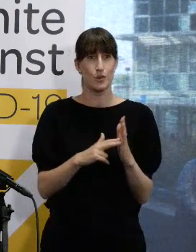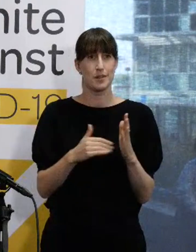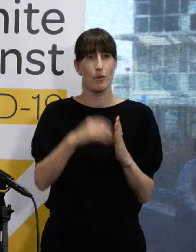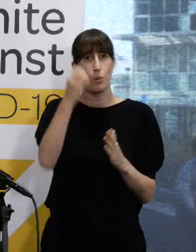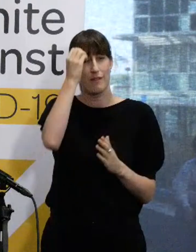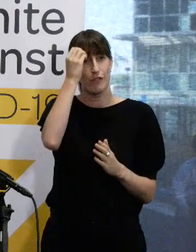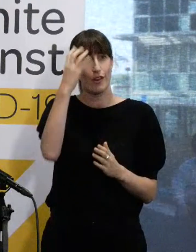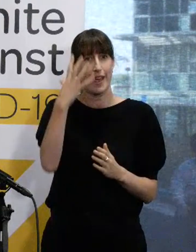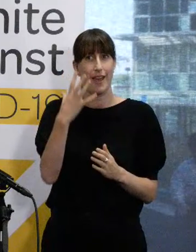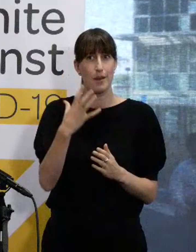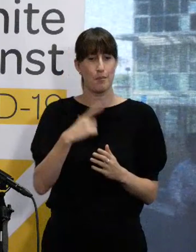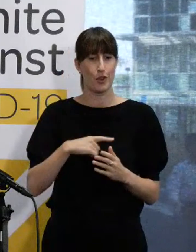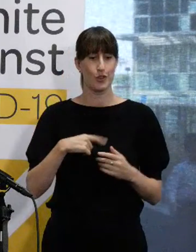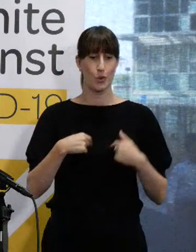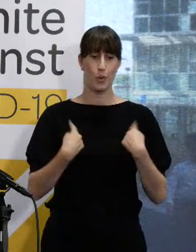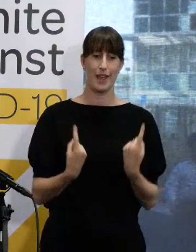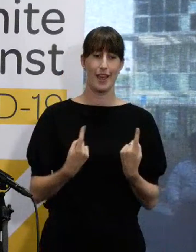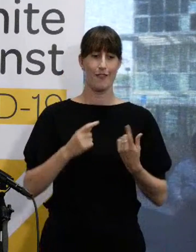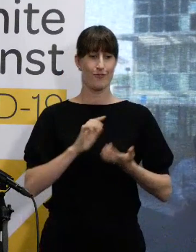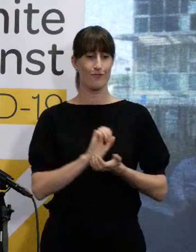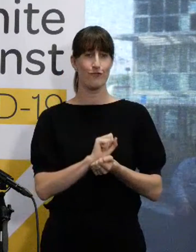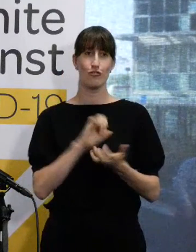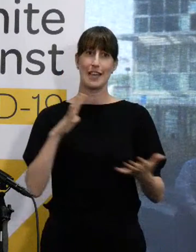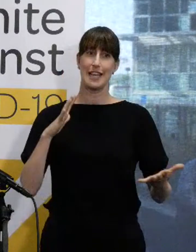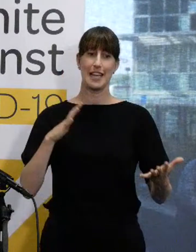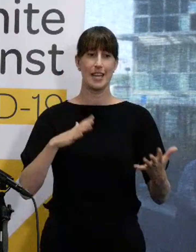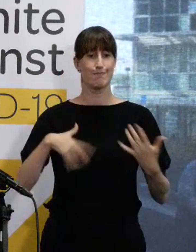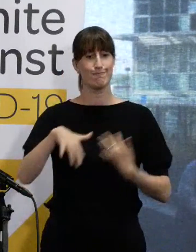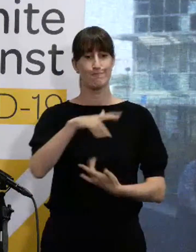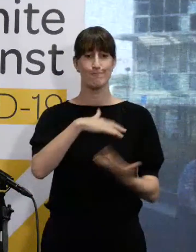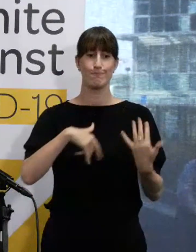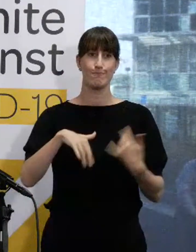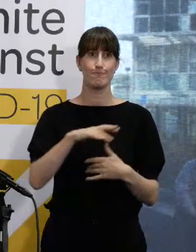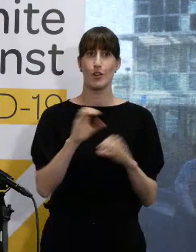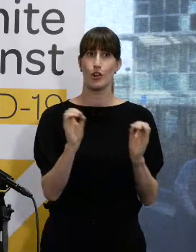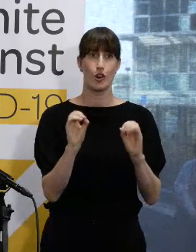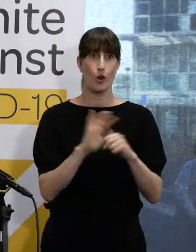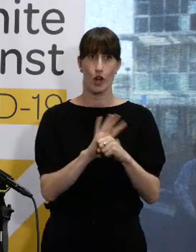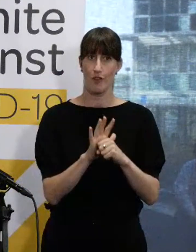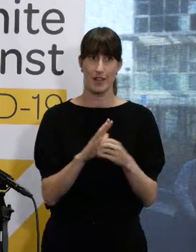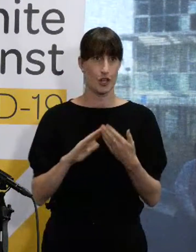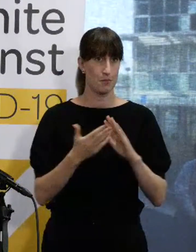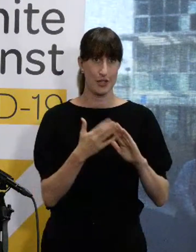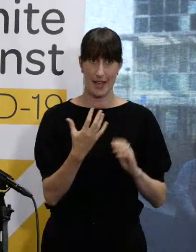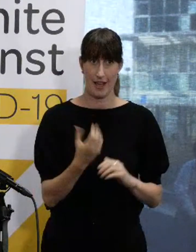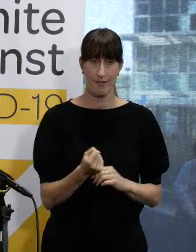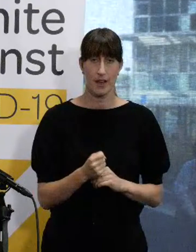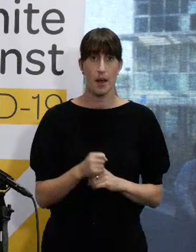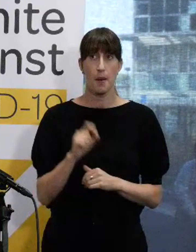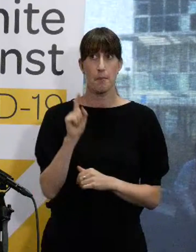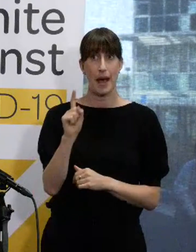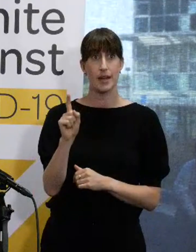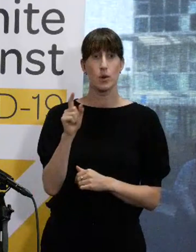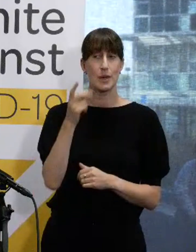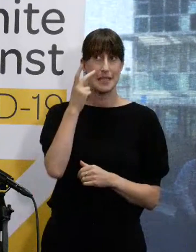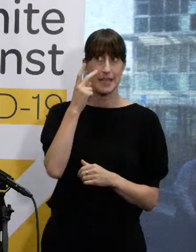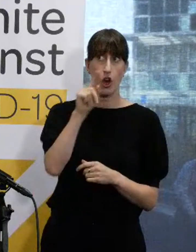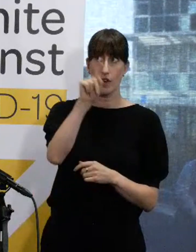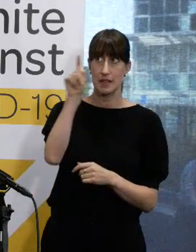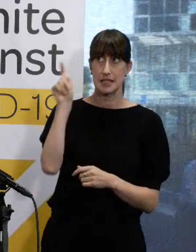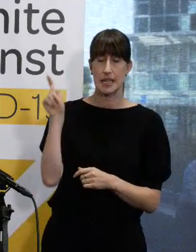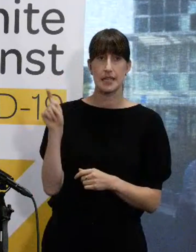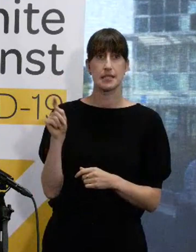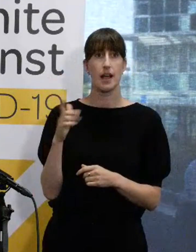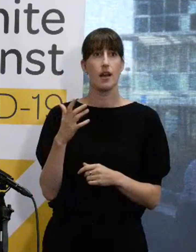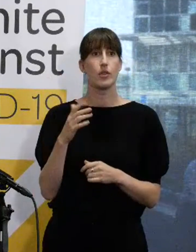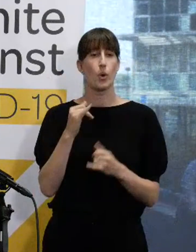enjoying significant freedom of movement. But we can see from of these countries, currently India has the most steeply rising rate